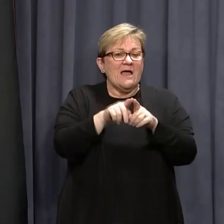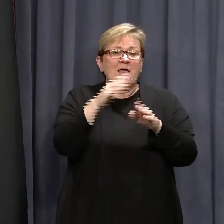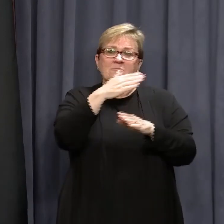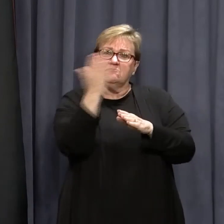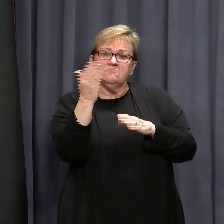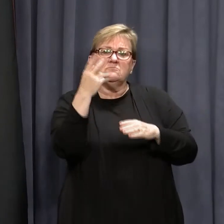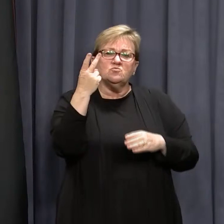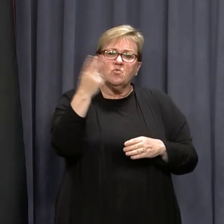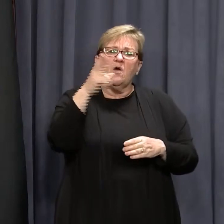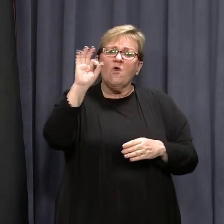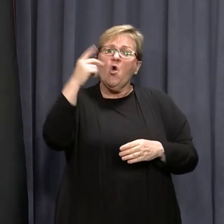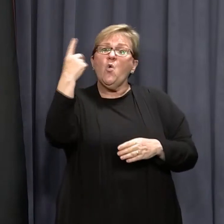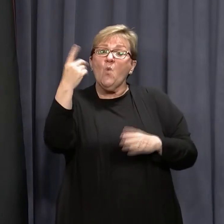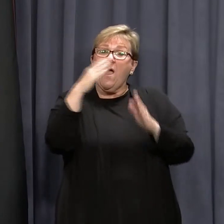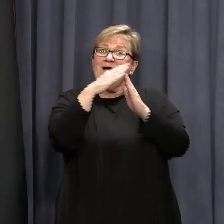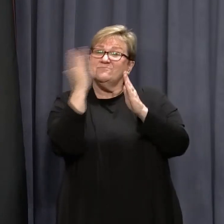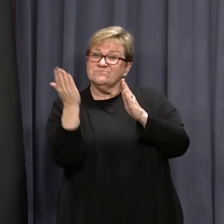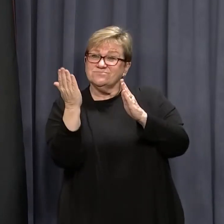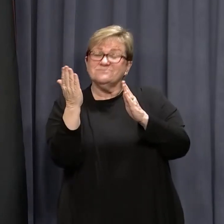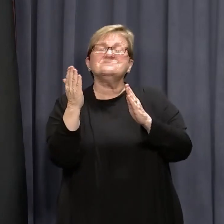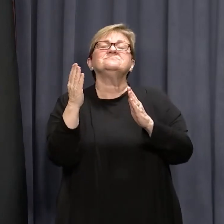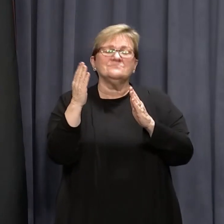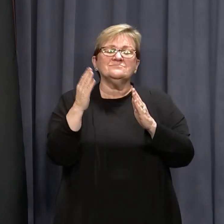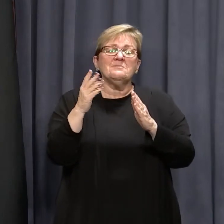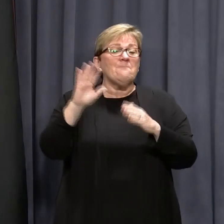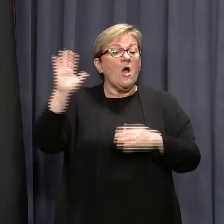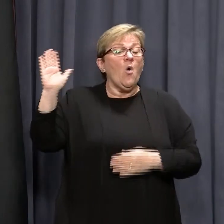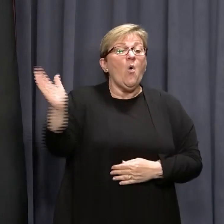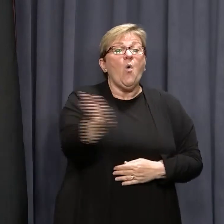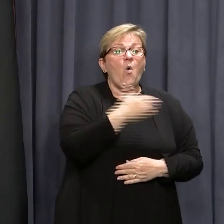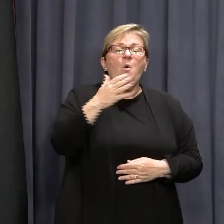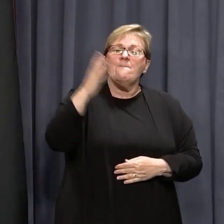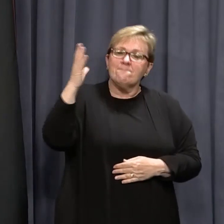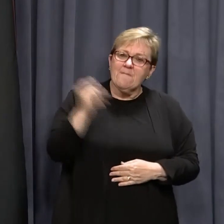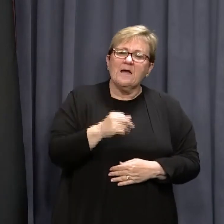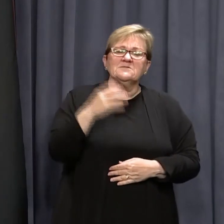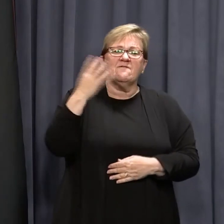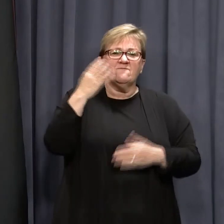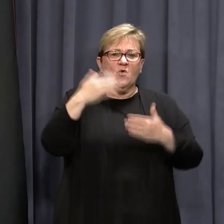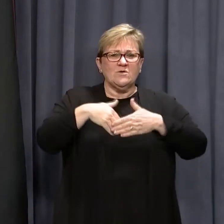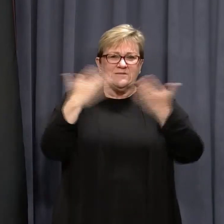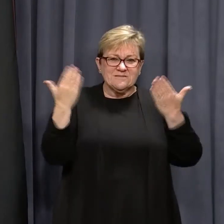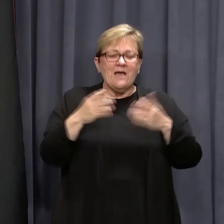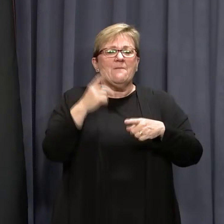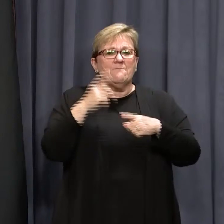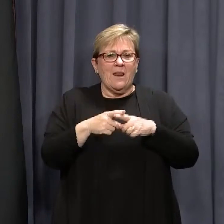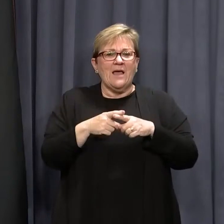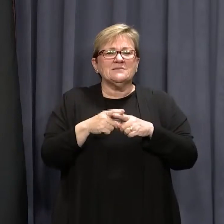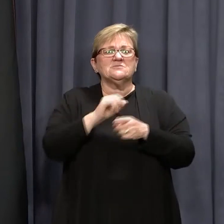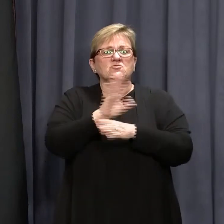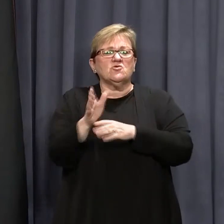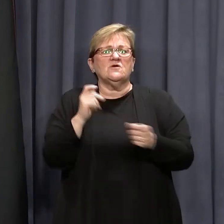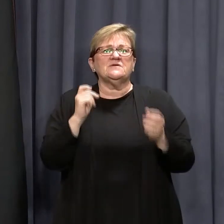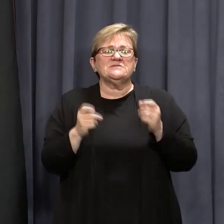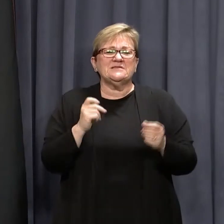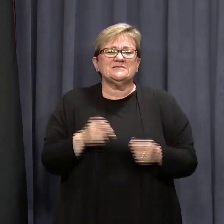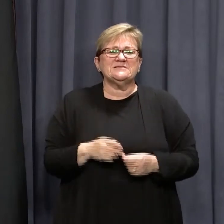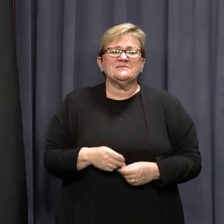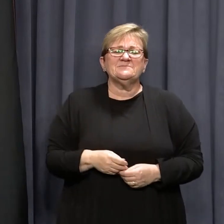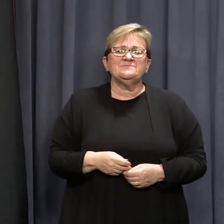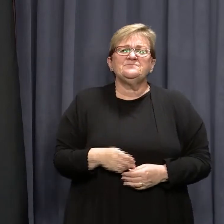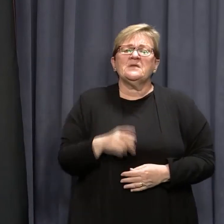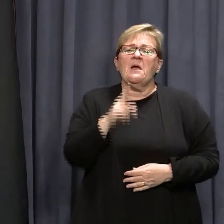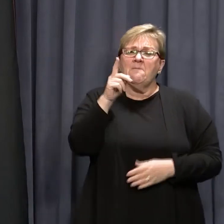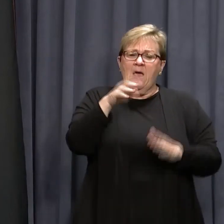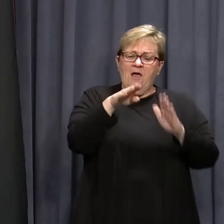after midnight. But in all cases, they will have to complete 14 days and undergo COVID testing. The criteria,